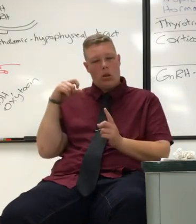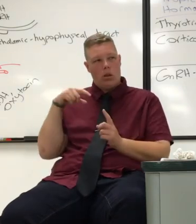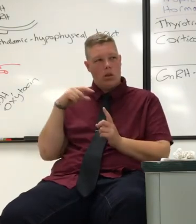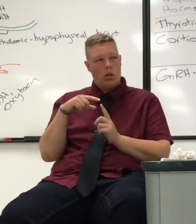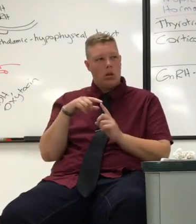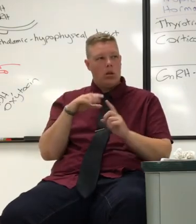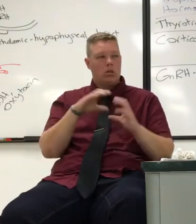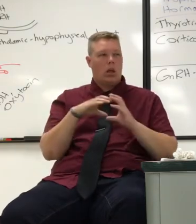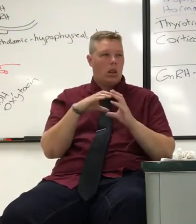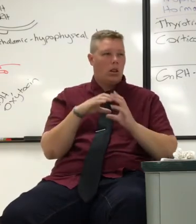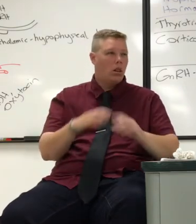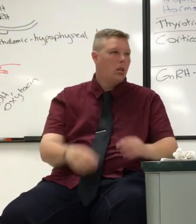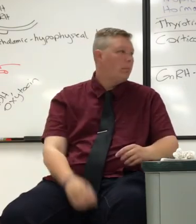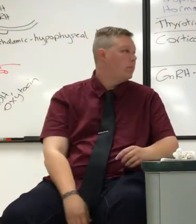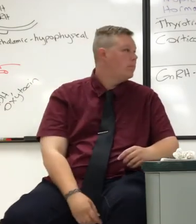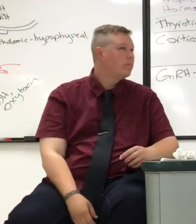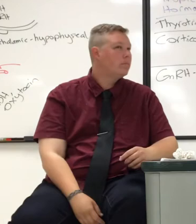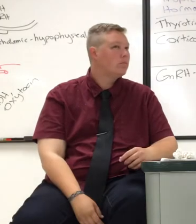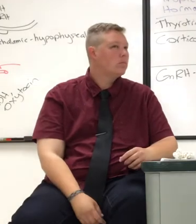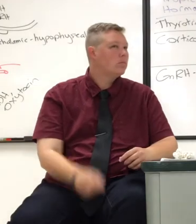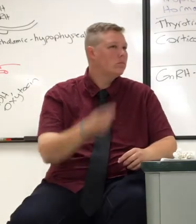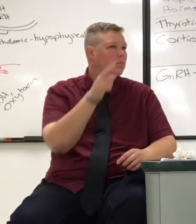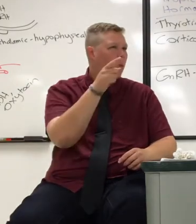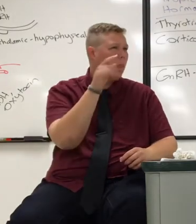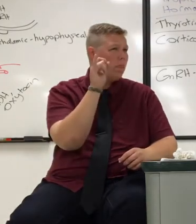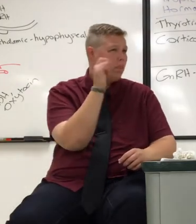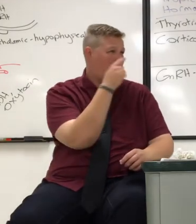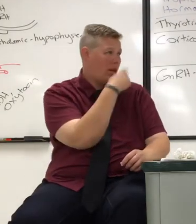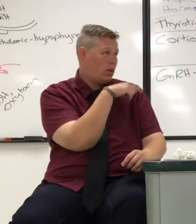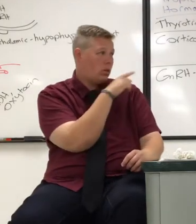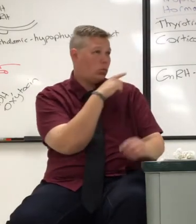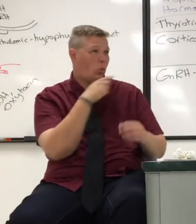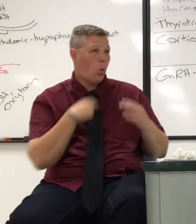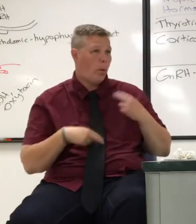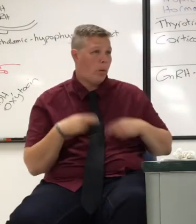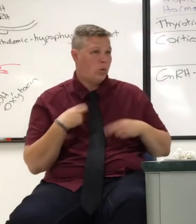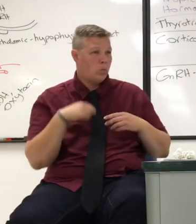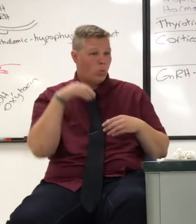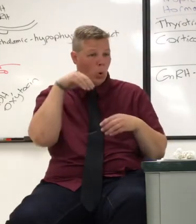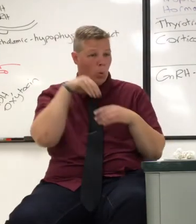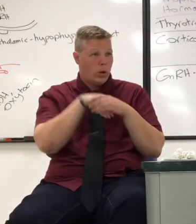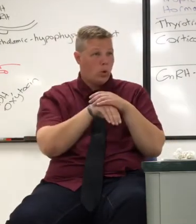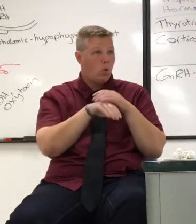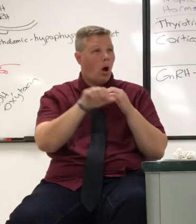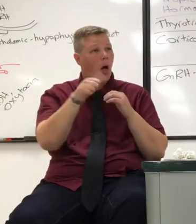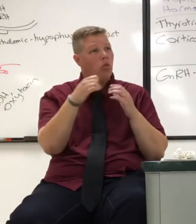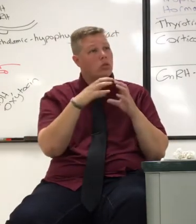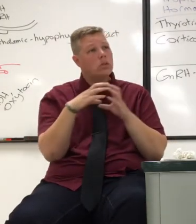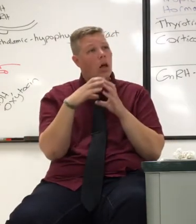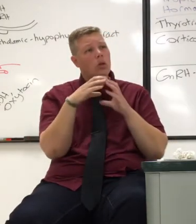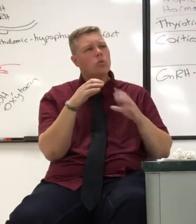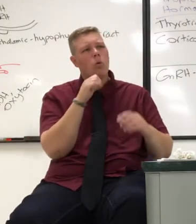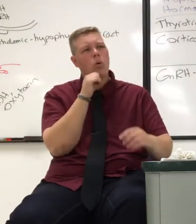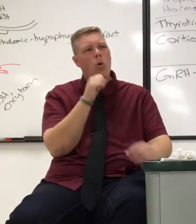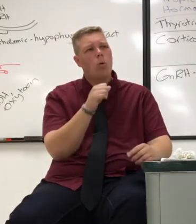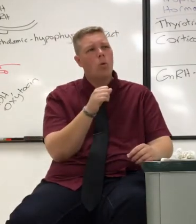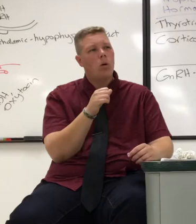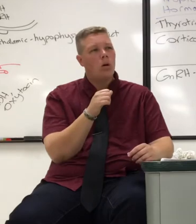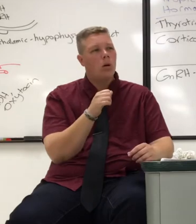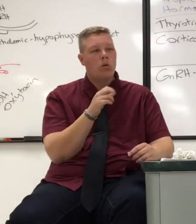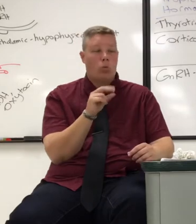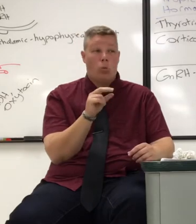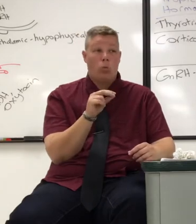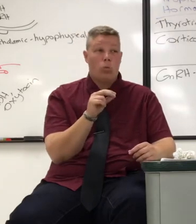Yeah? So can these hormones go into other cells or no?